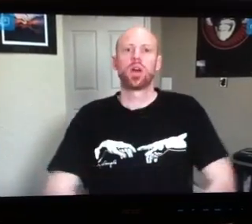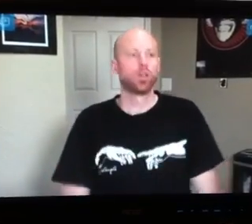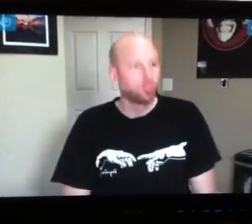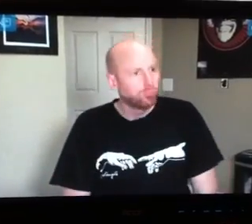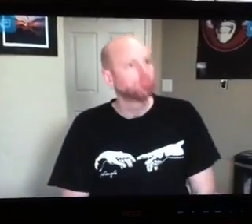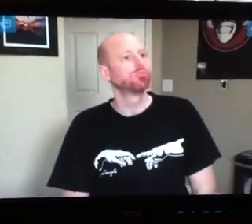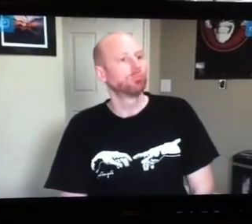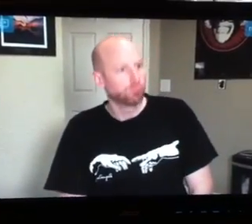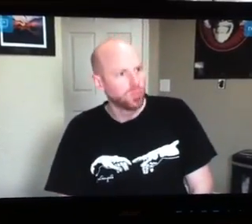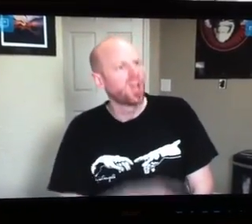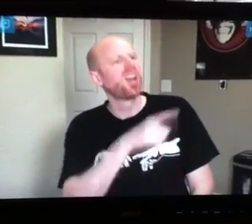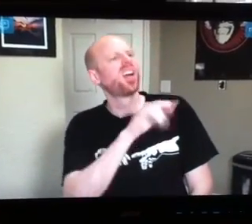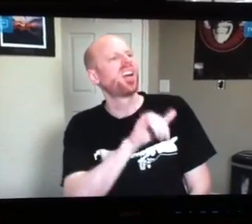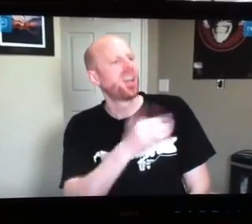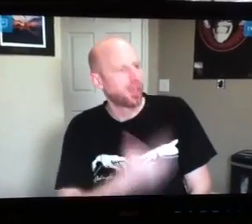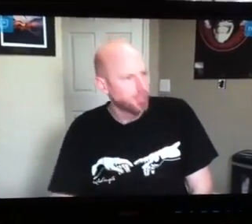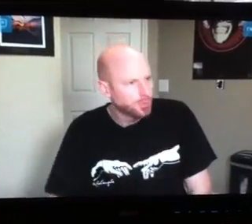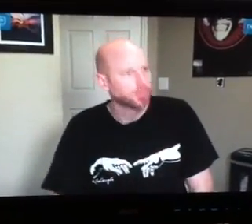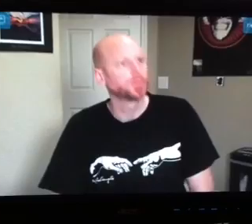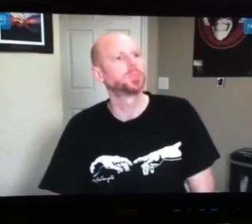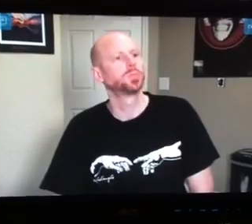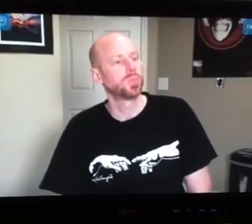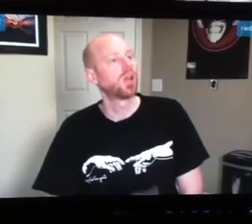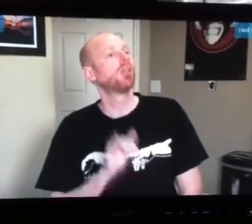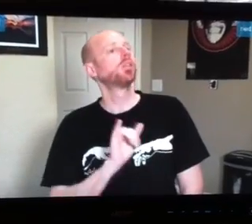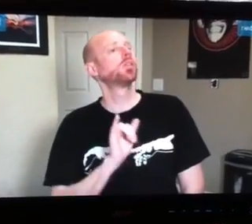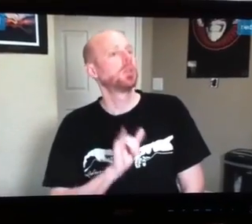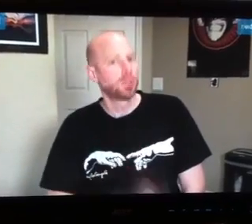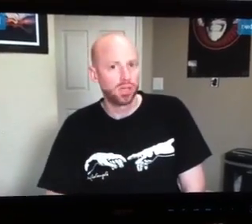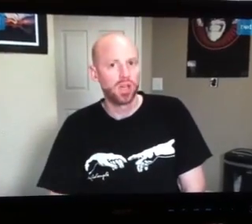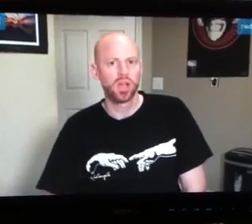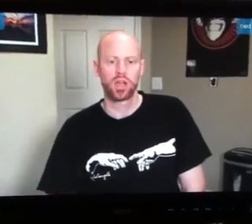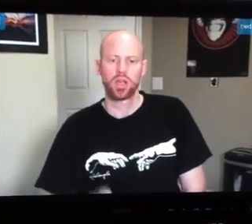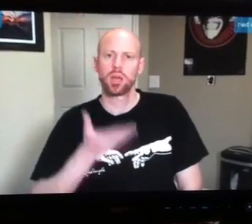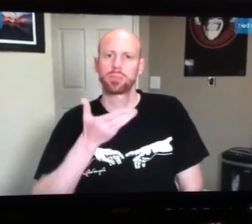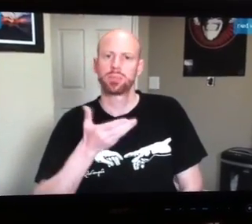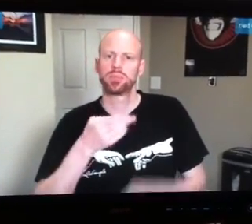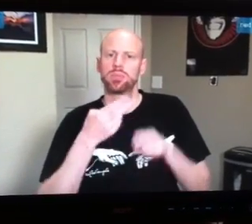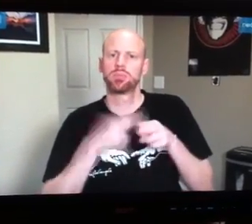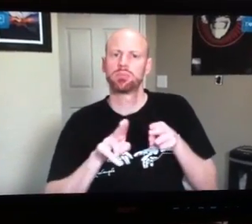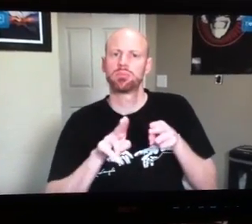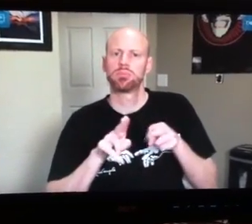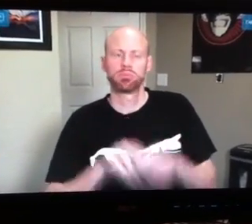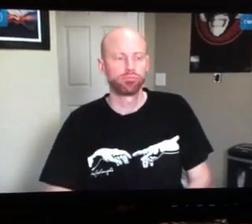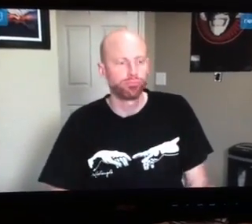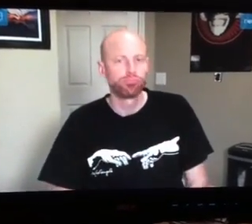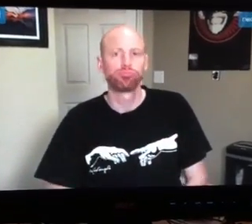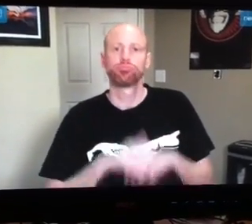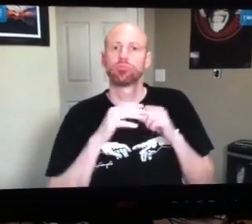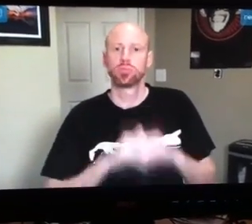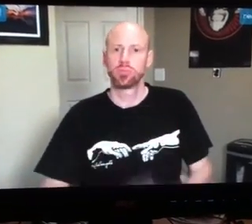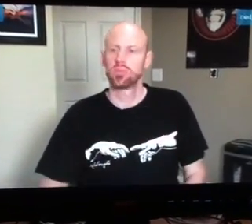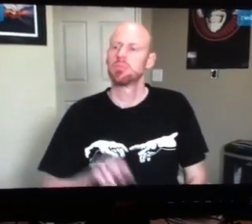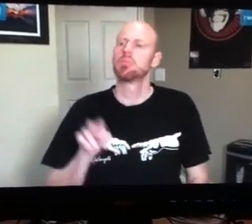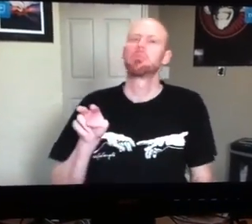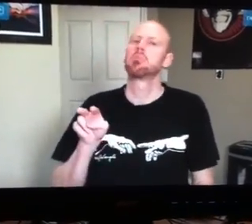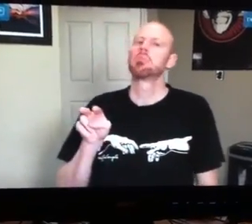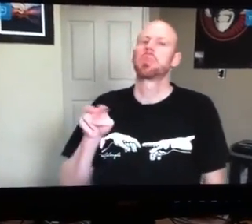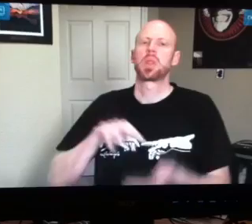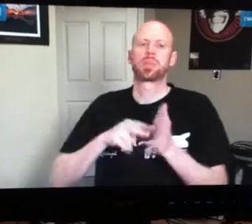If their hands are down, then that means that they're just listening and following along with the conversation. They don't want to say anything. But if their hands are up, then